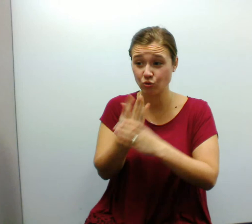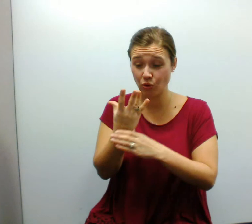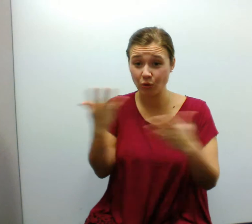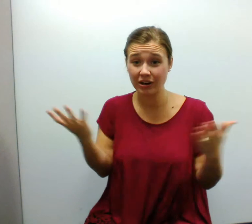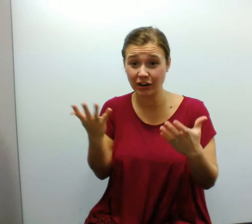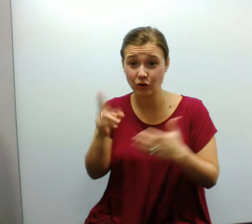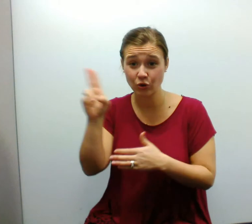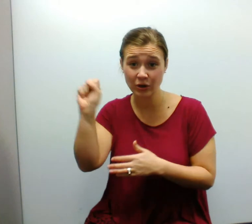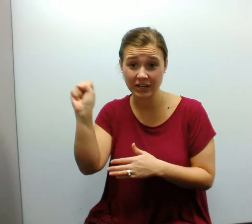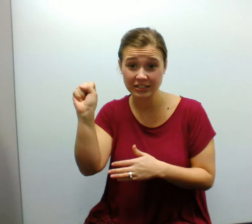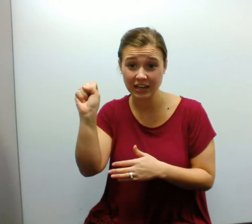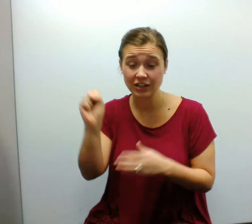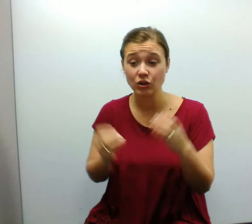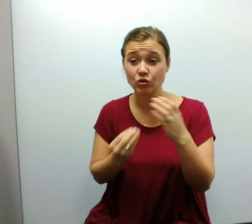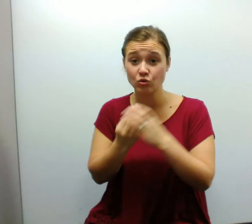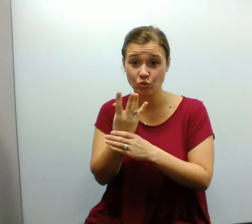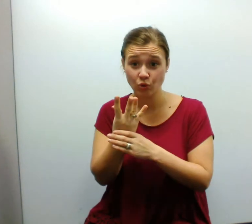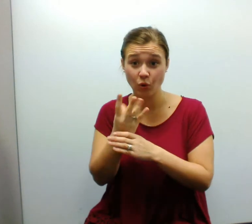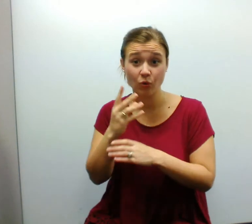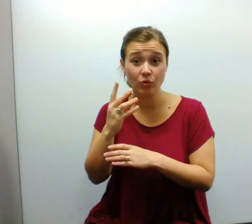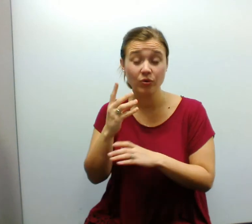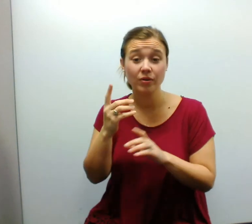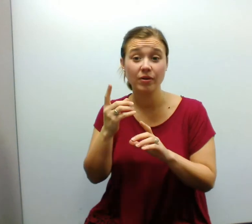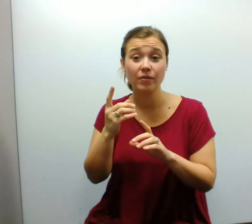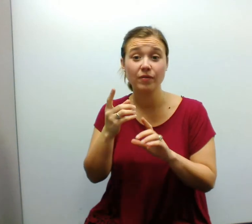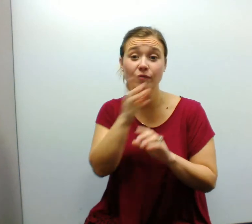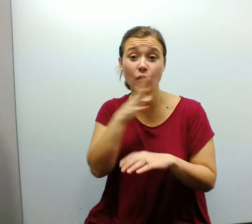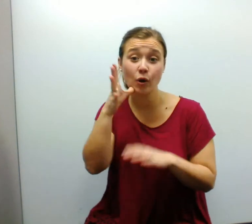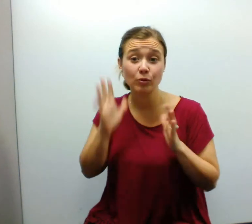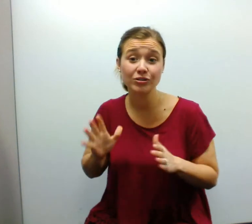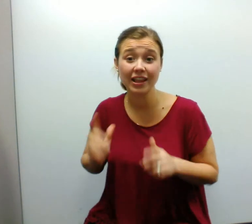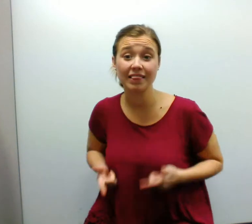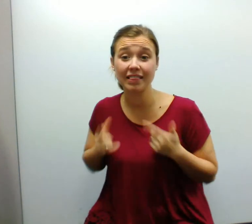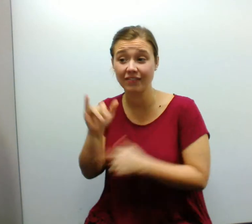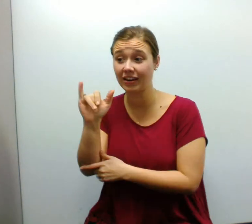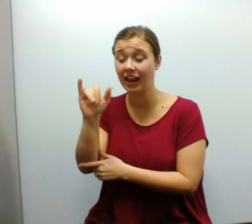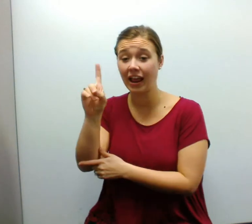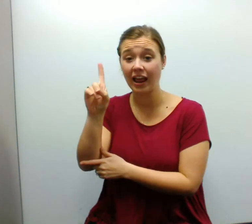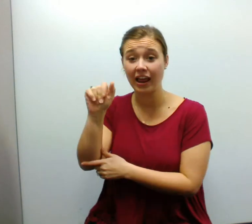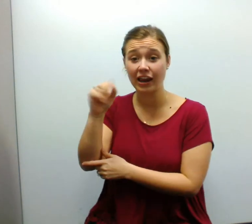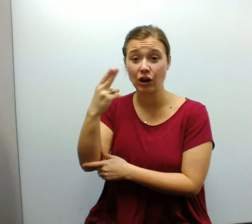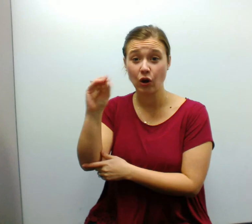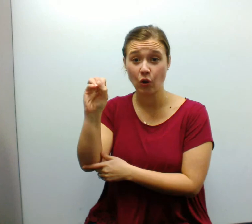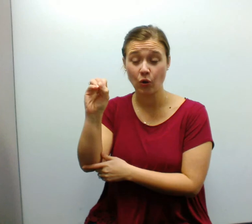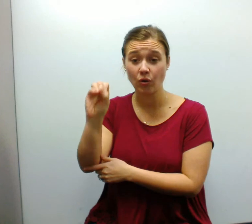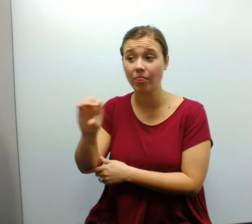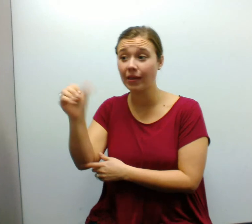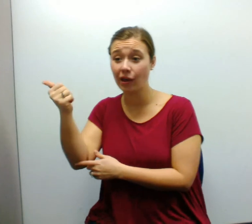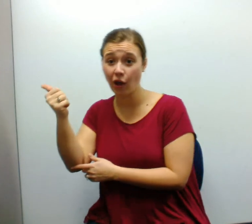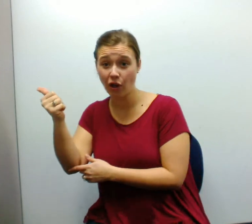grown by farmers living in Idaho? The rest of the potatoes are grown by farmers living throughout the